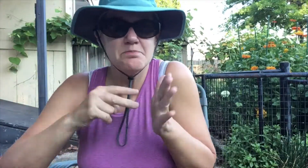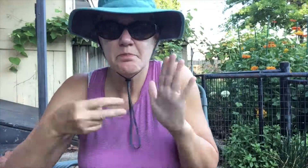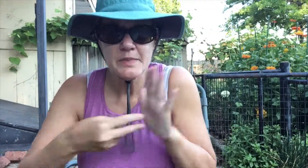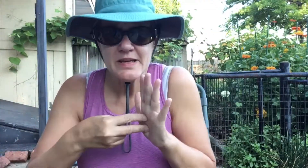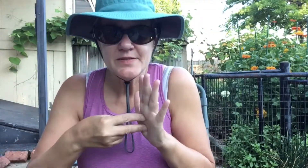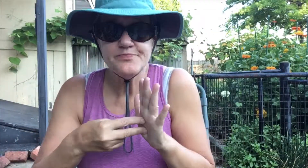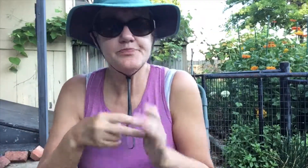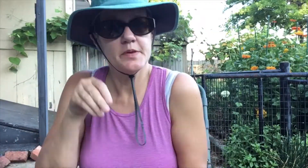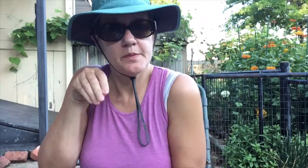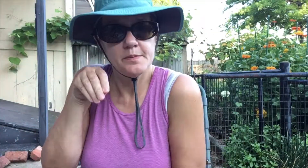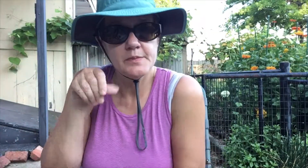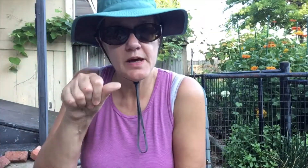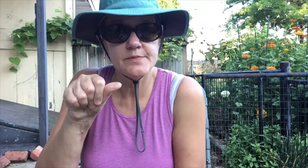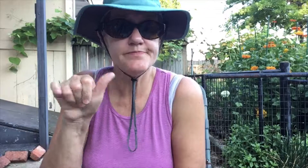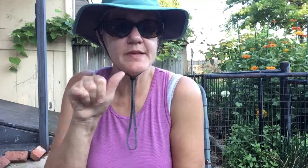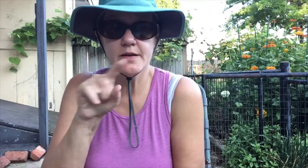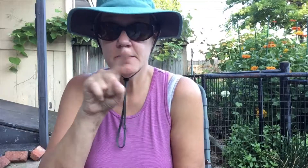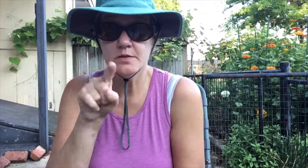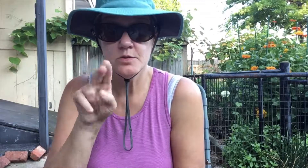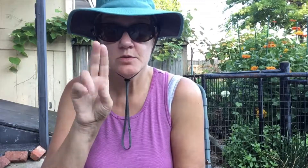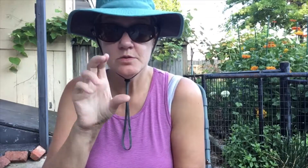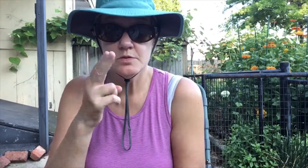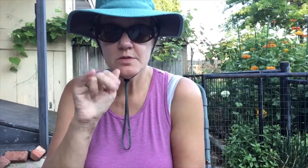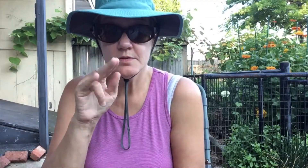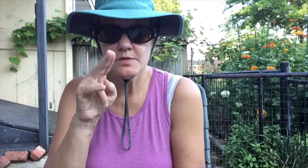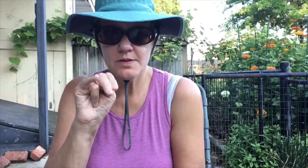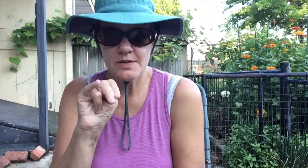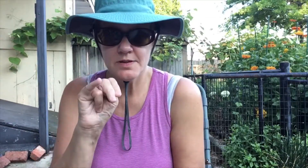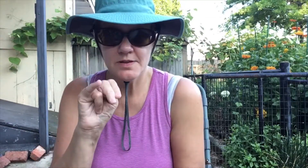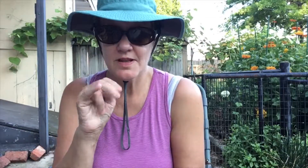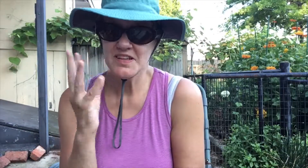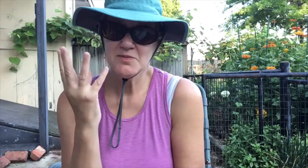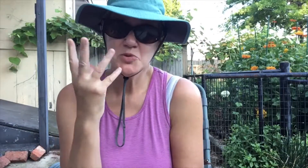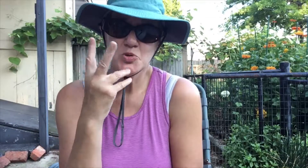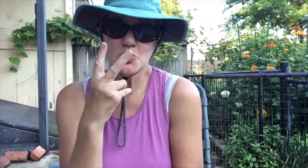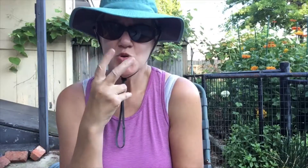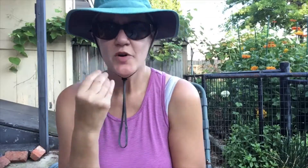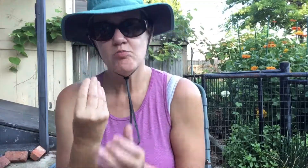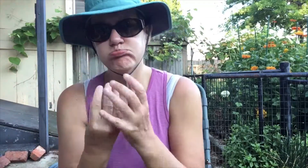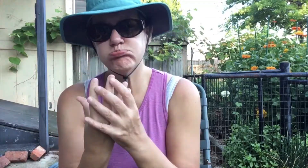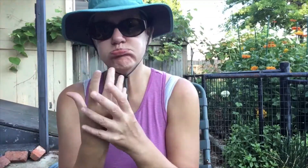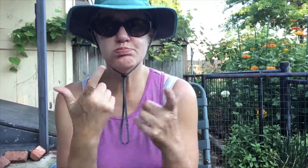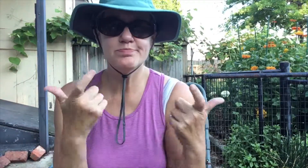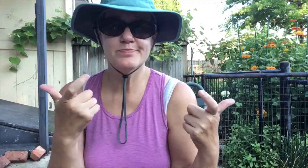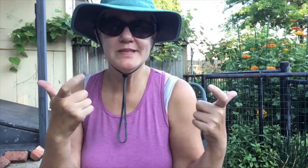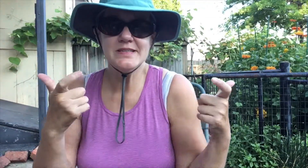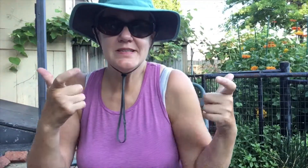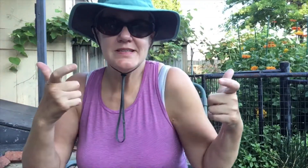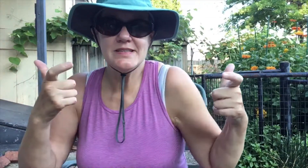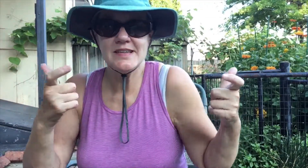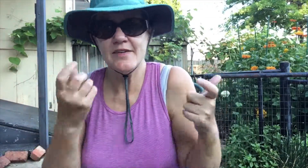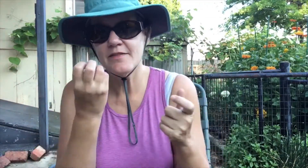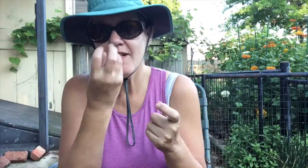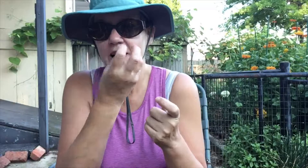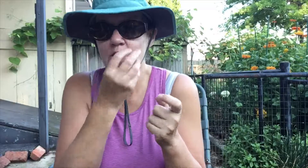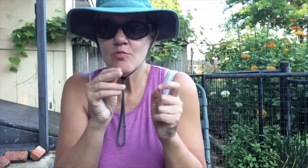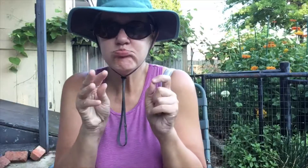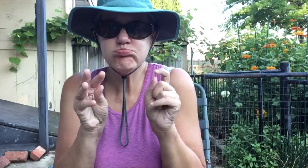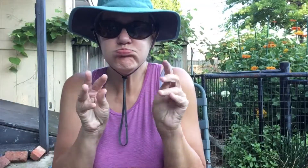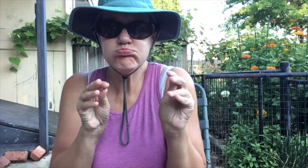My soil has it. So what happens is, like if you plant zucchini, just about the time you have this big, beautiful plant